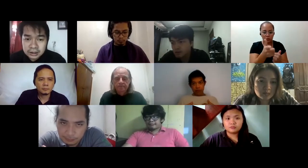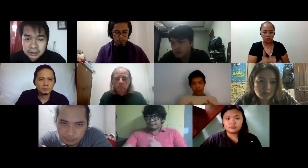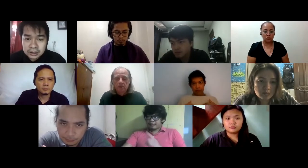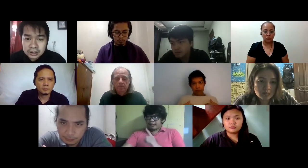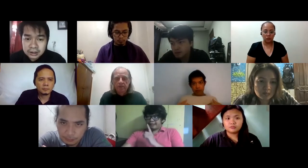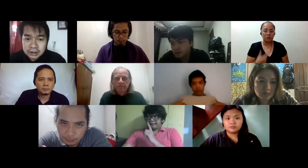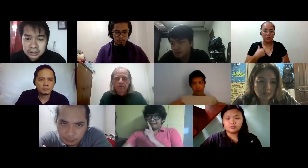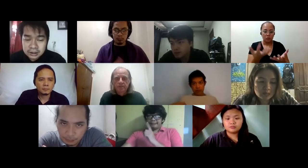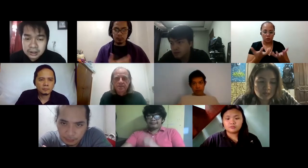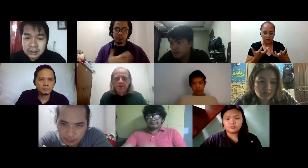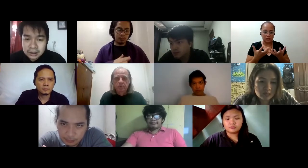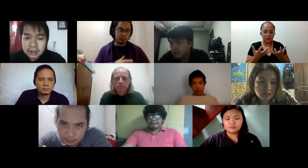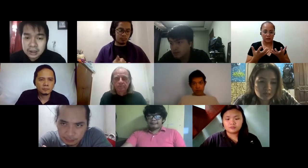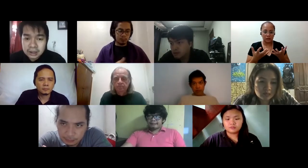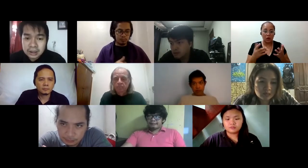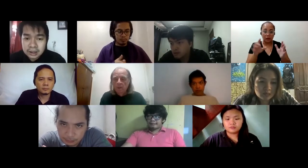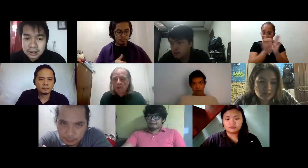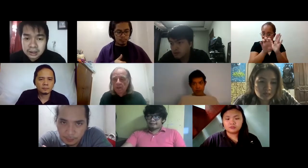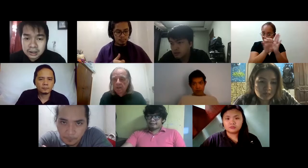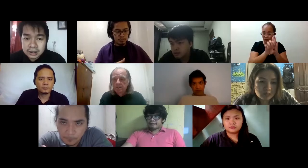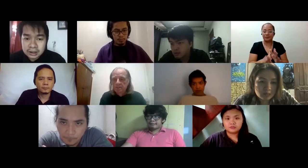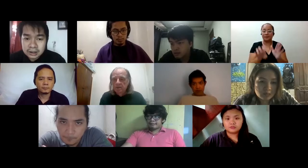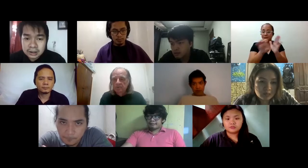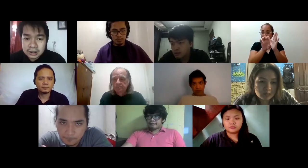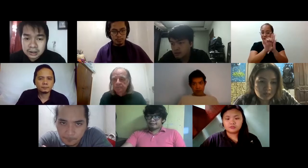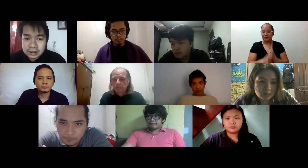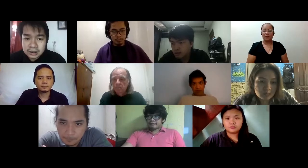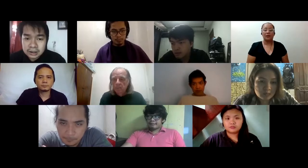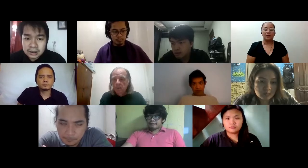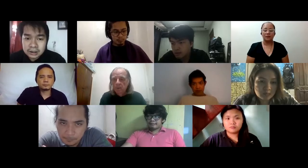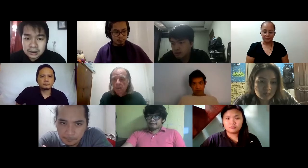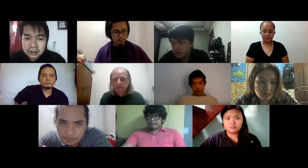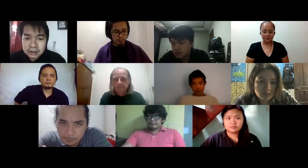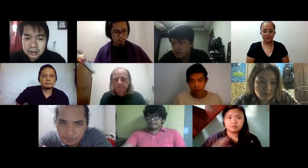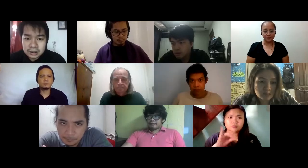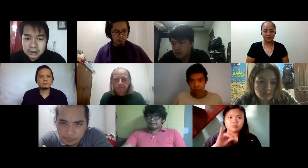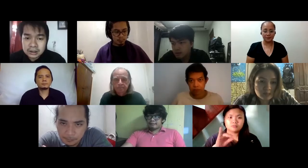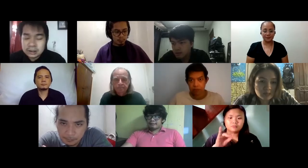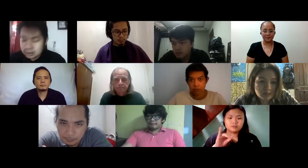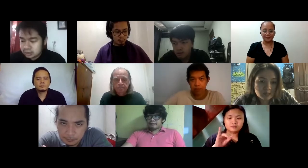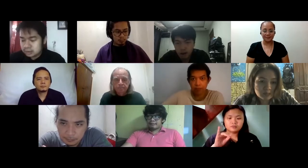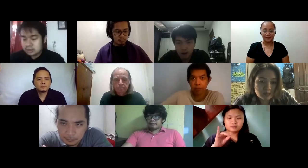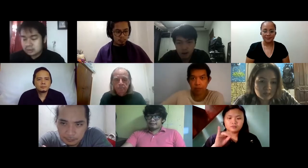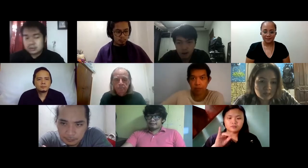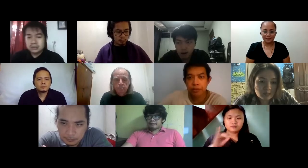Okay, let me give you an example. So,